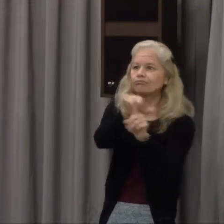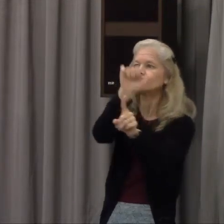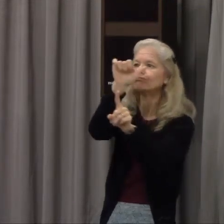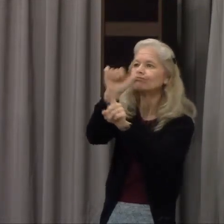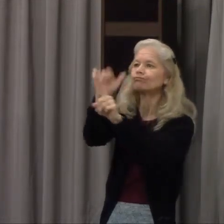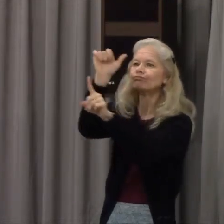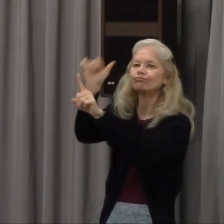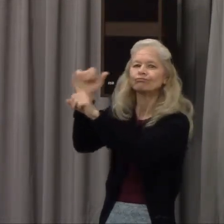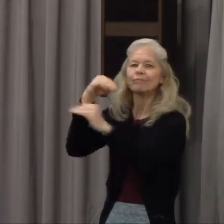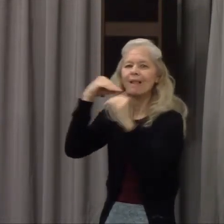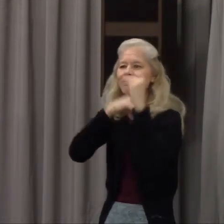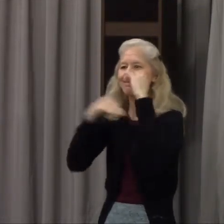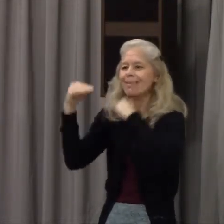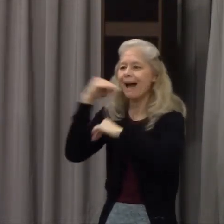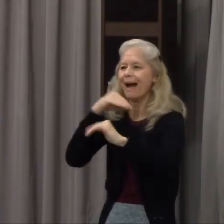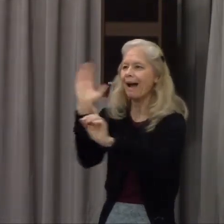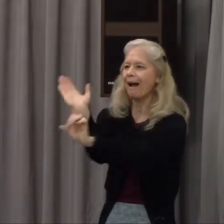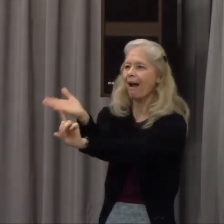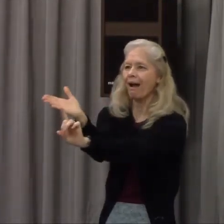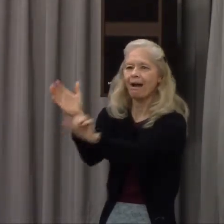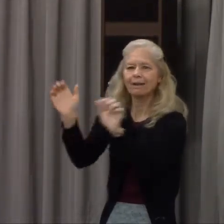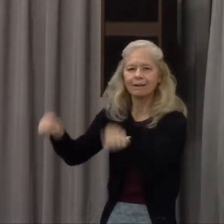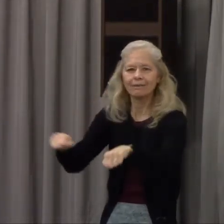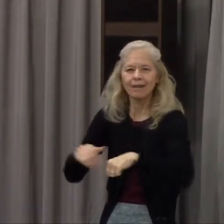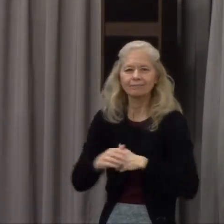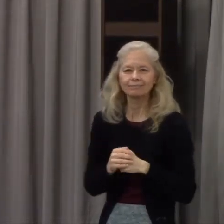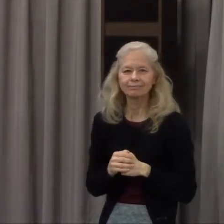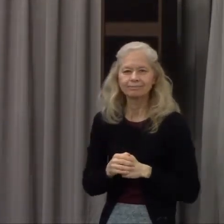saved. God is saying, yes, I will allow you